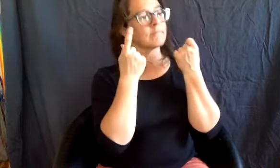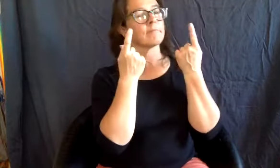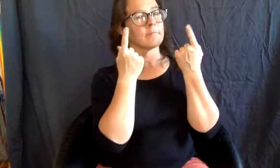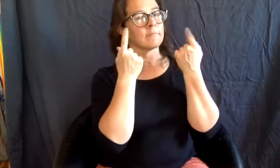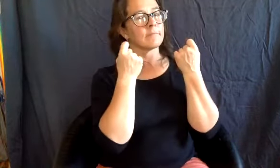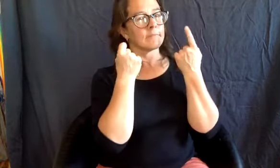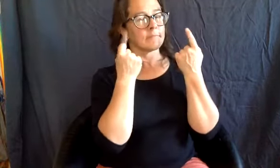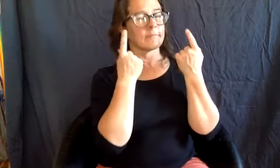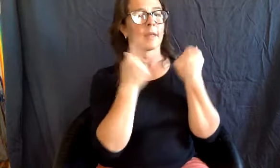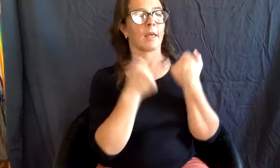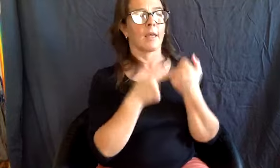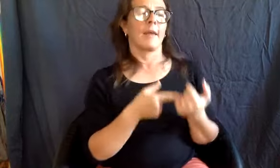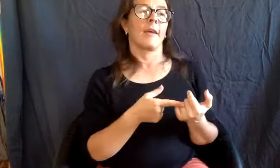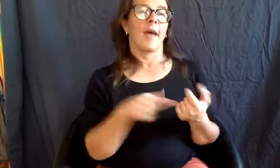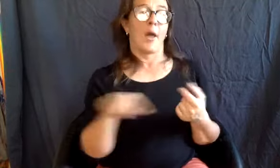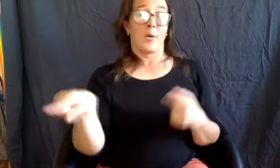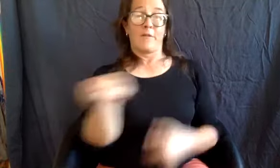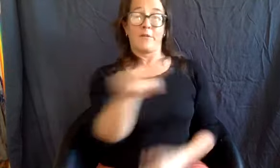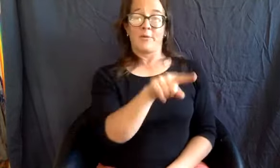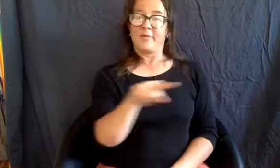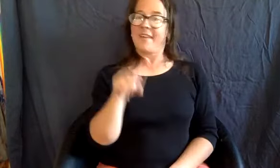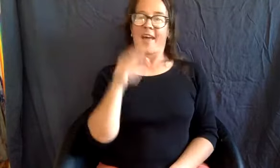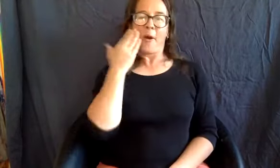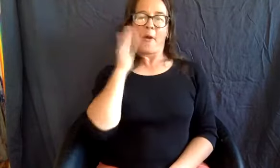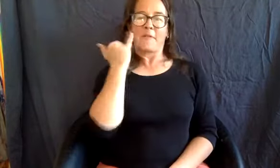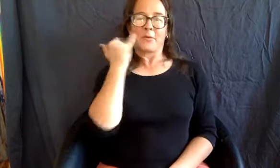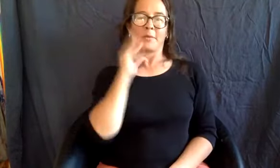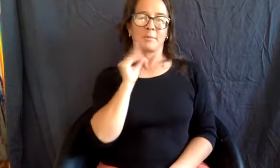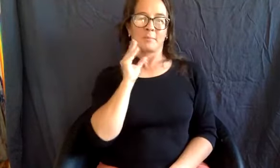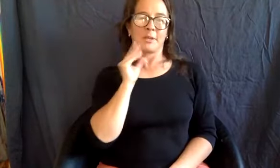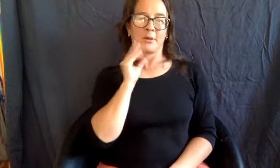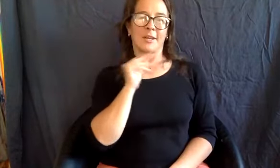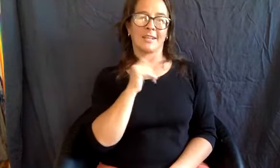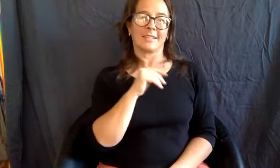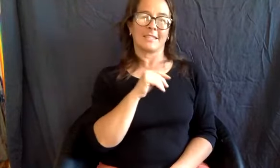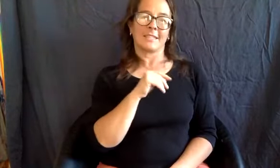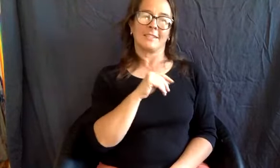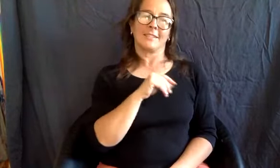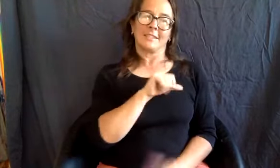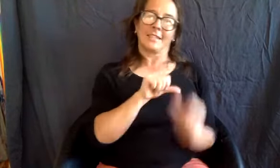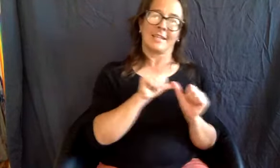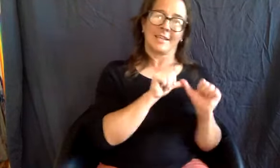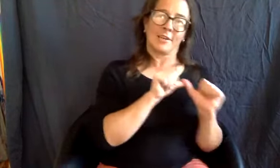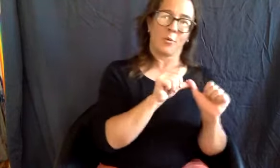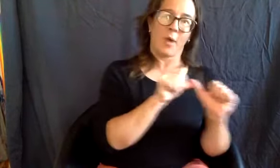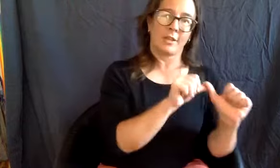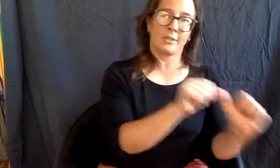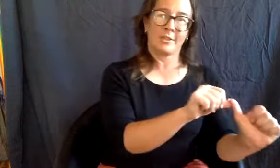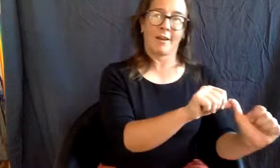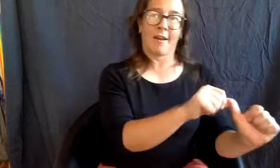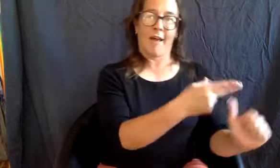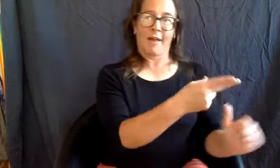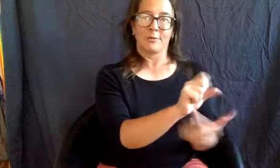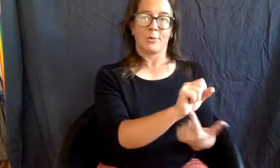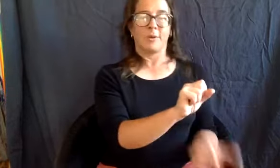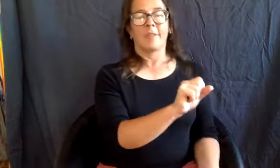like I believe he's hurting me. Again, bad head information. And again, with sponsor